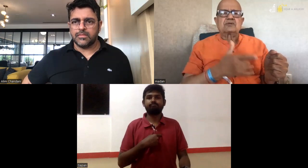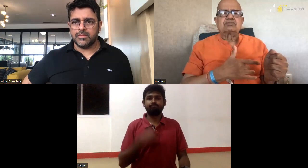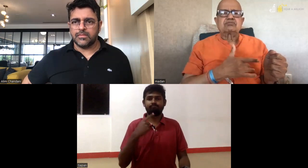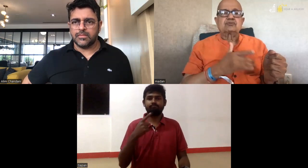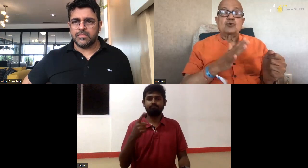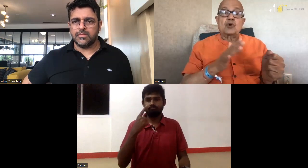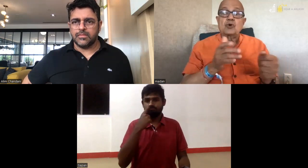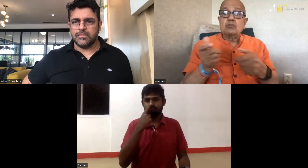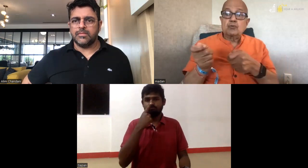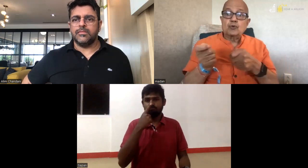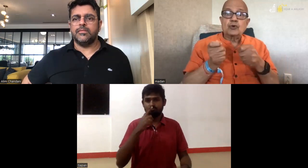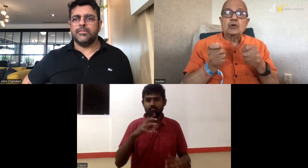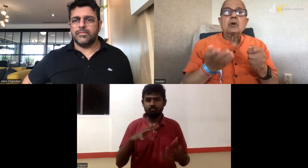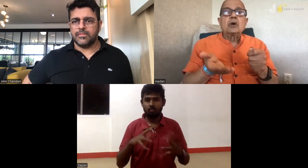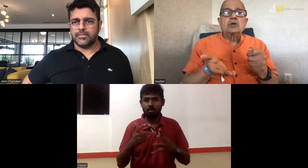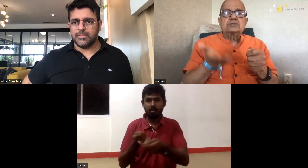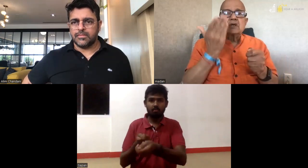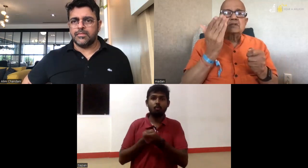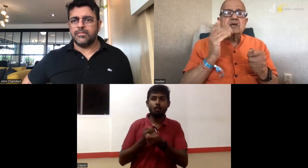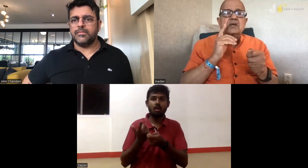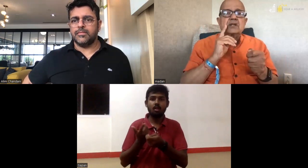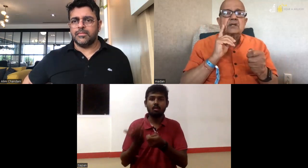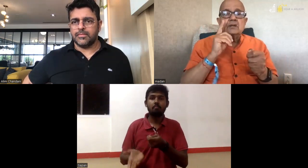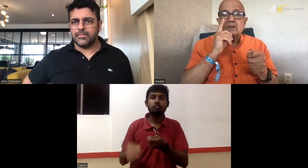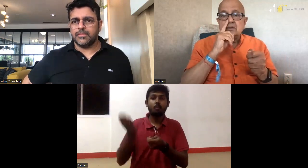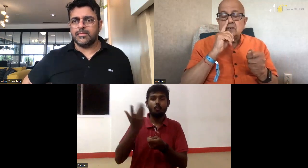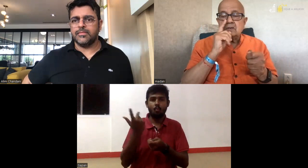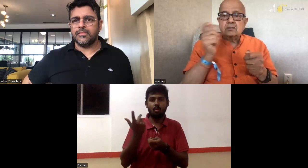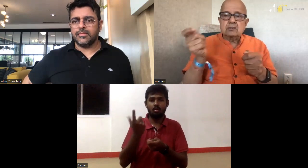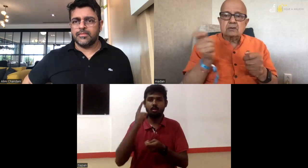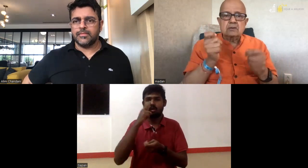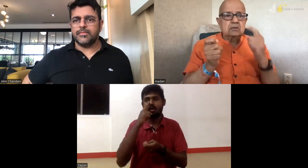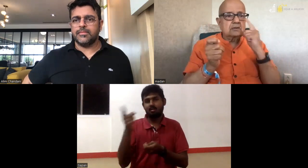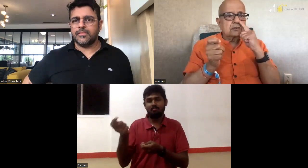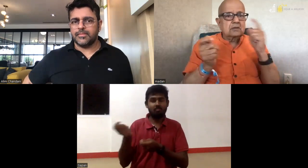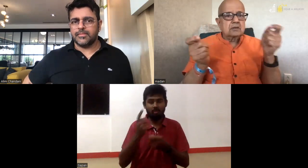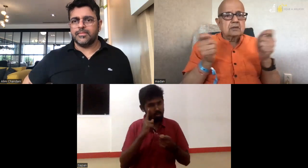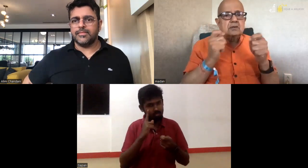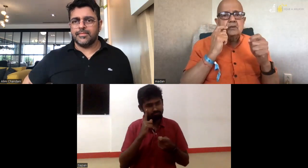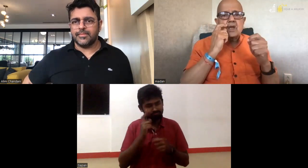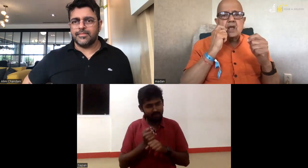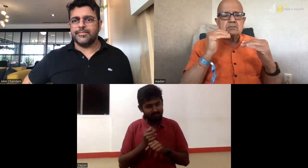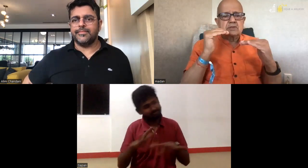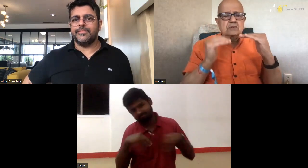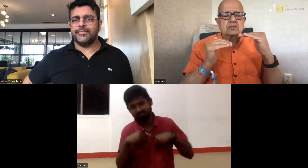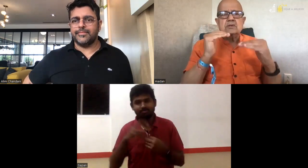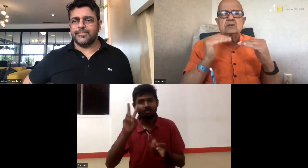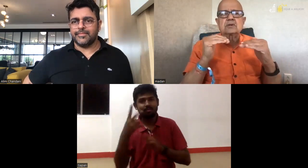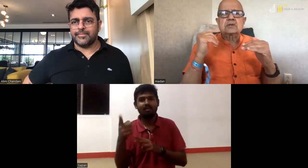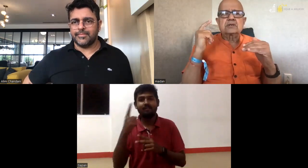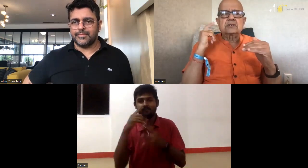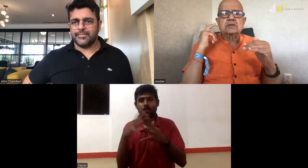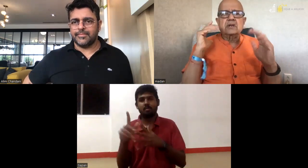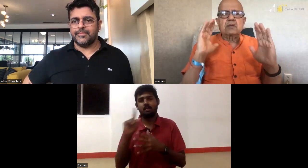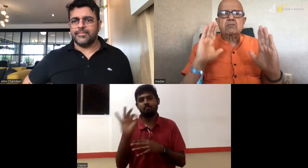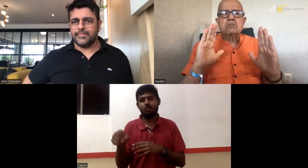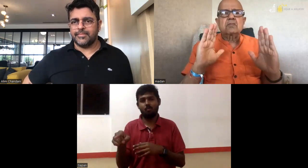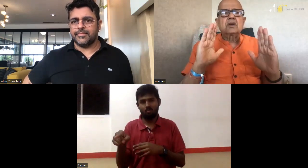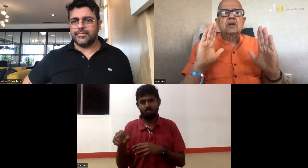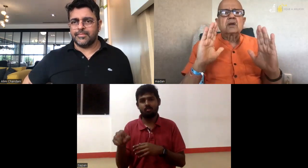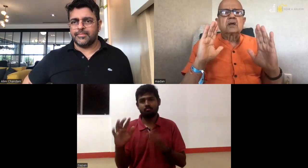with that person, then you go ahead with another person. No, it should be like that, you work and try and